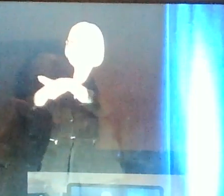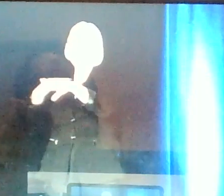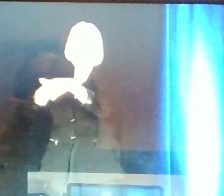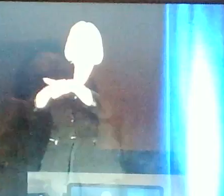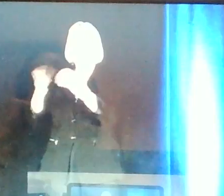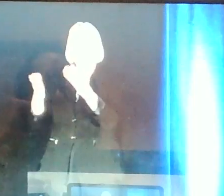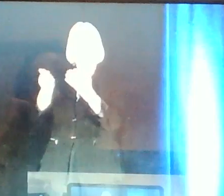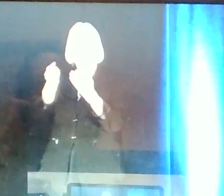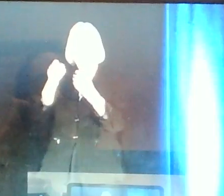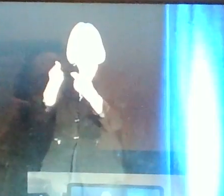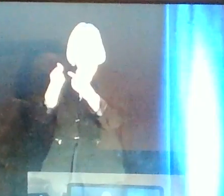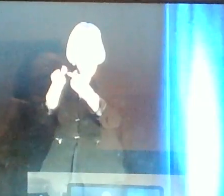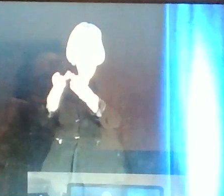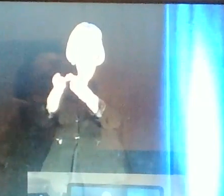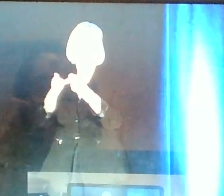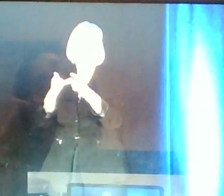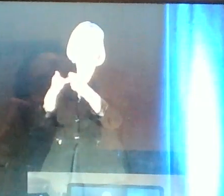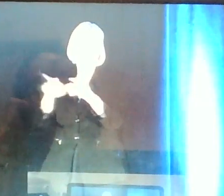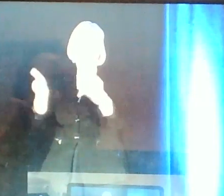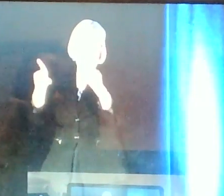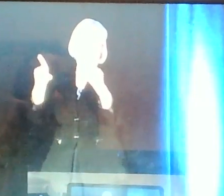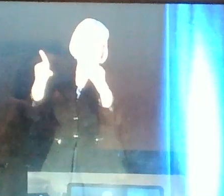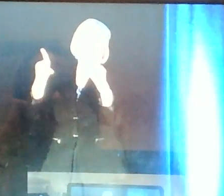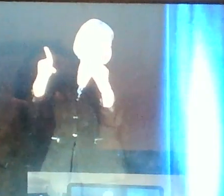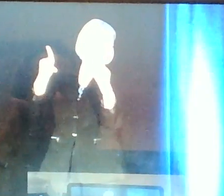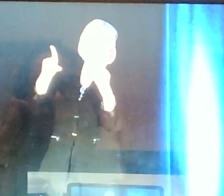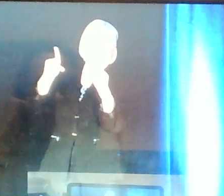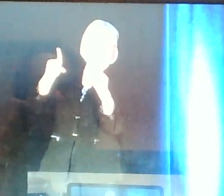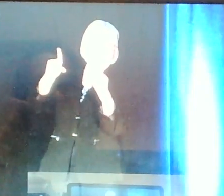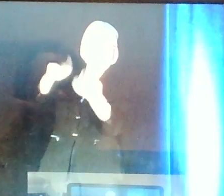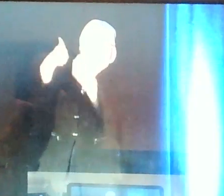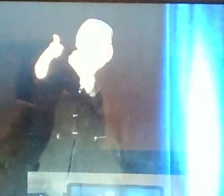When you look at the product, it's just on the surface.